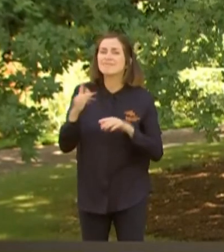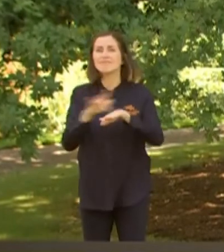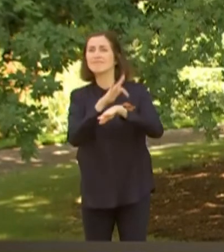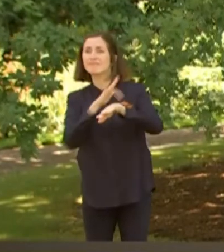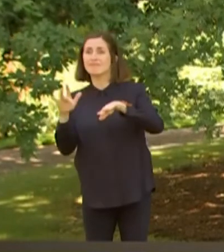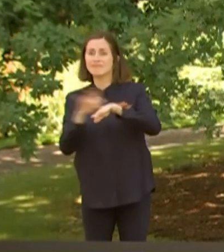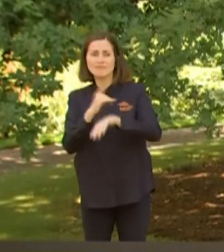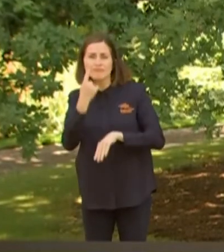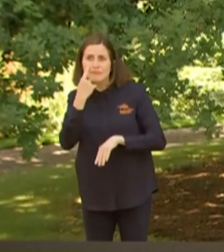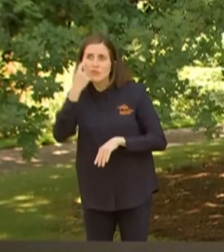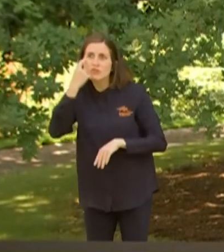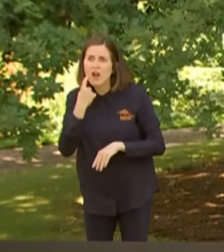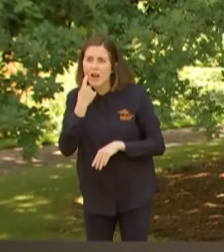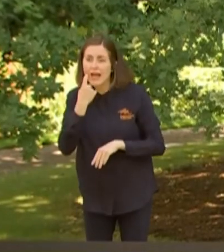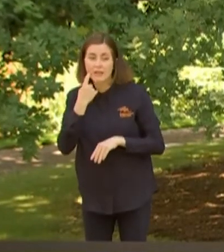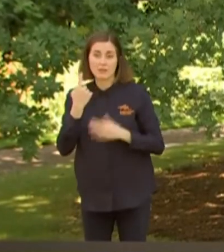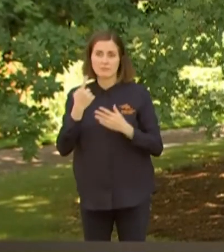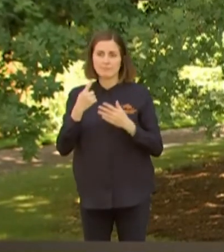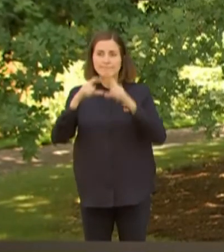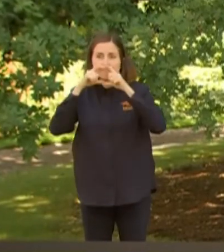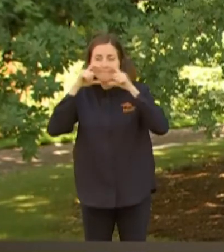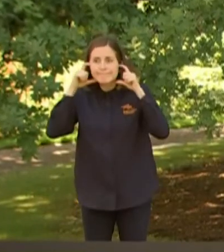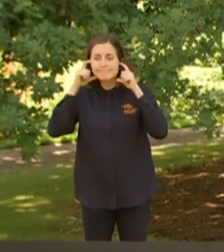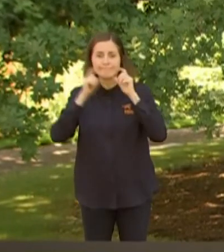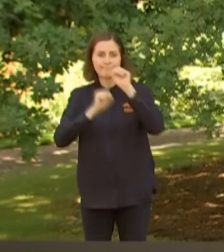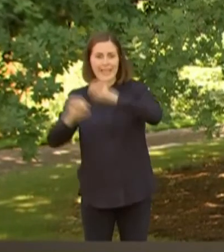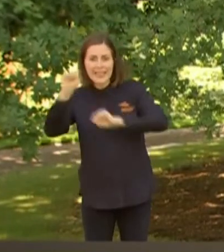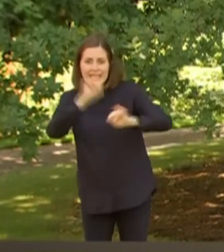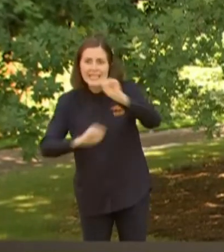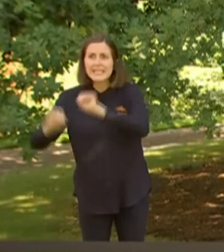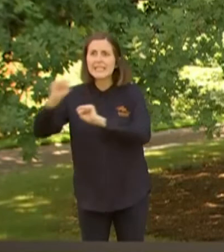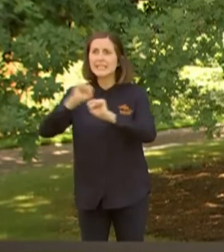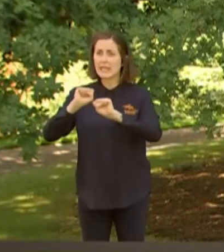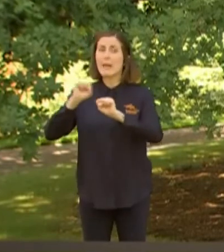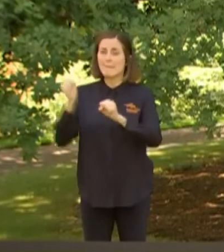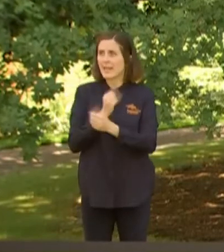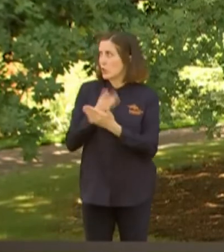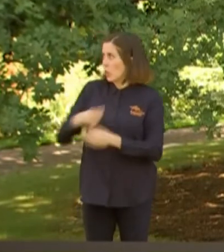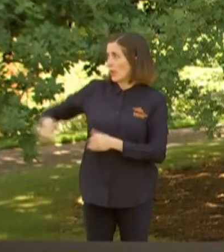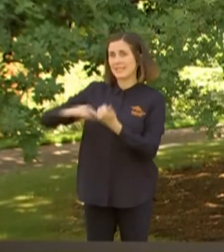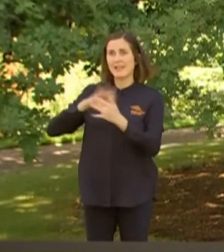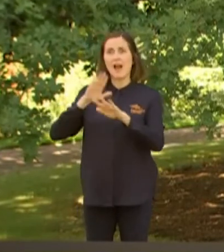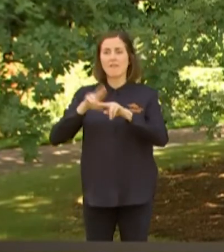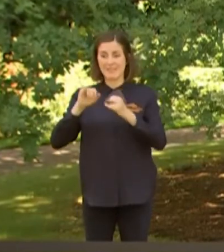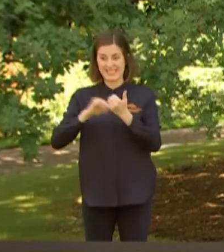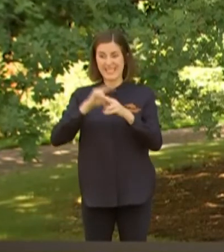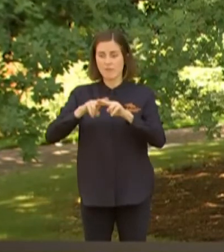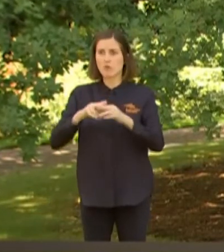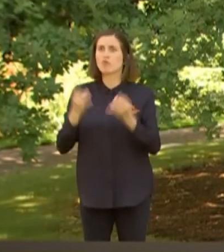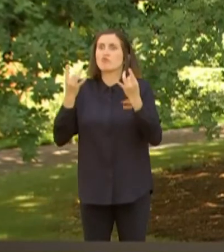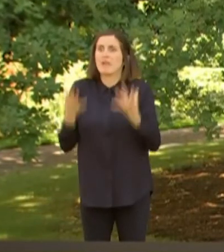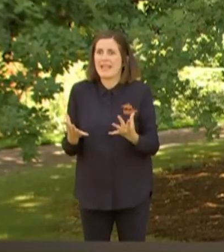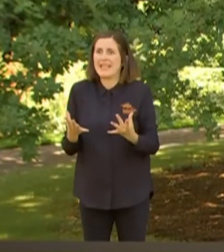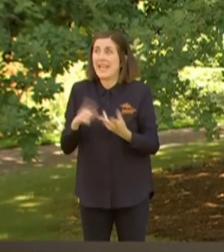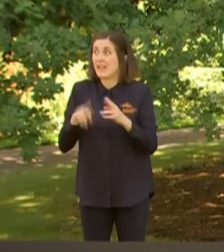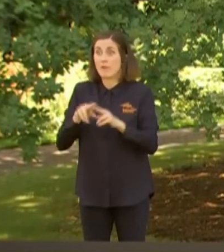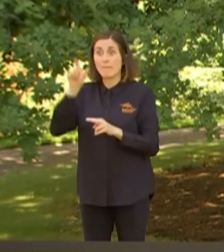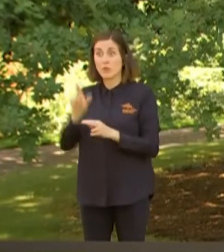include infection control training, resident experience training, ensuring that our staff can actively interact with